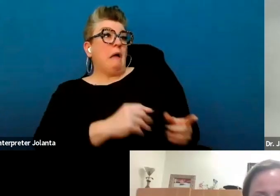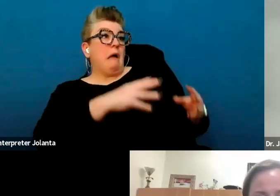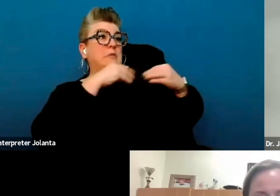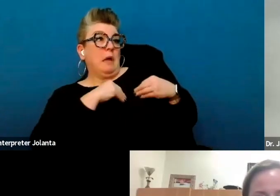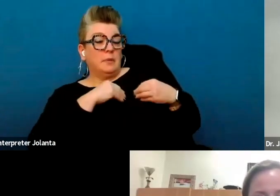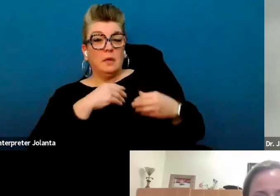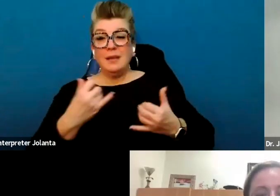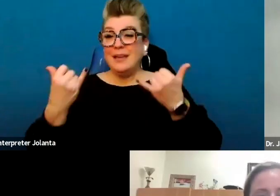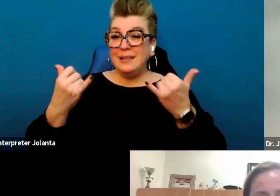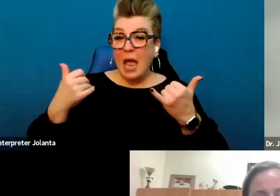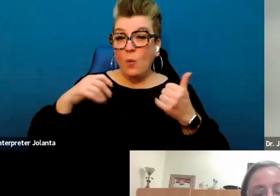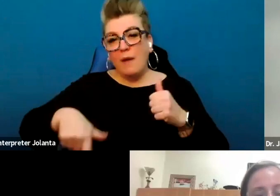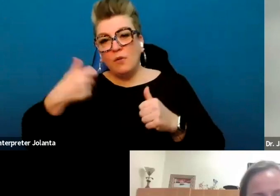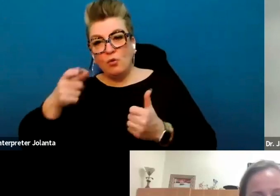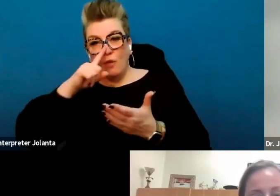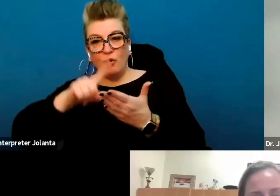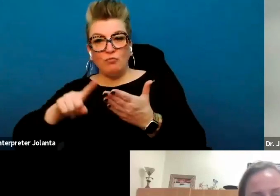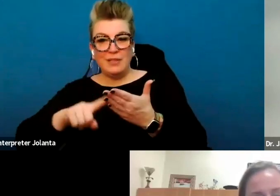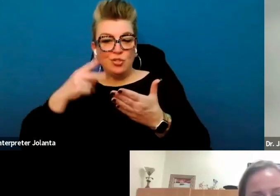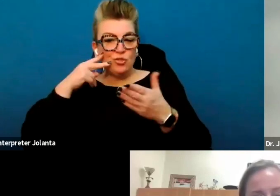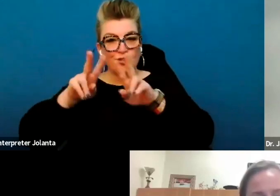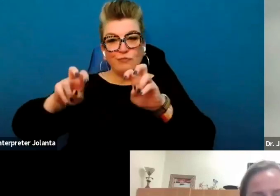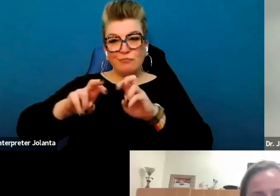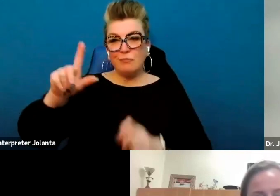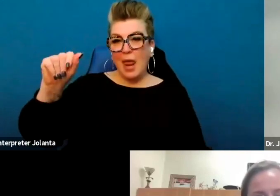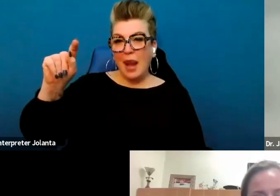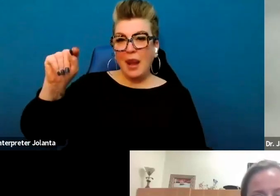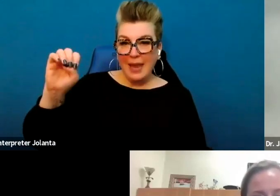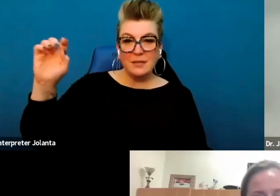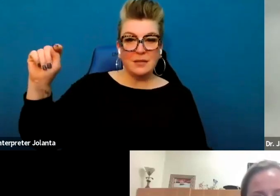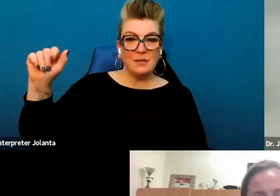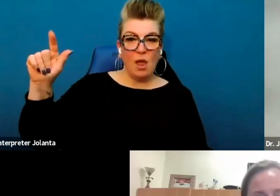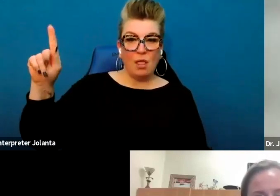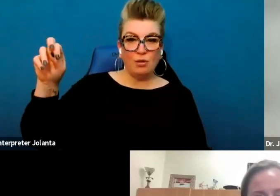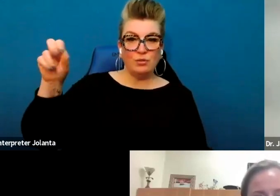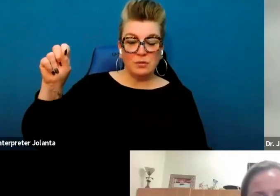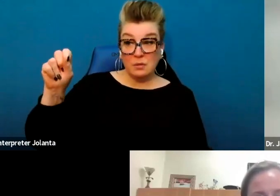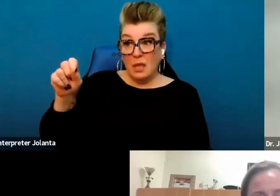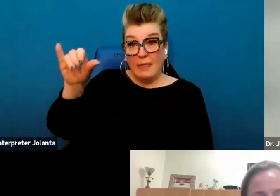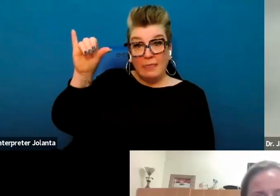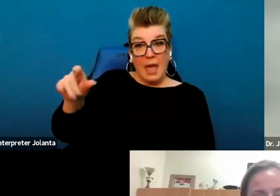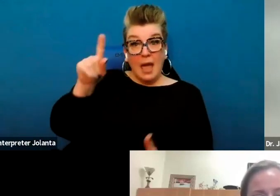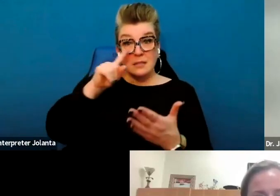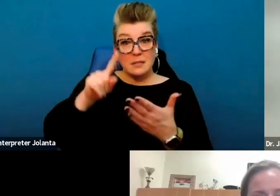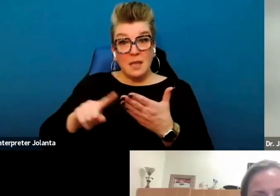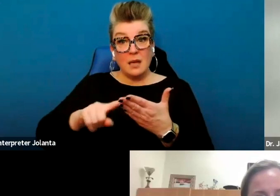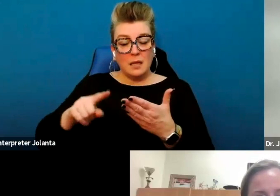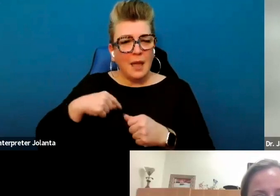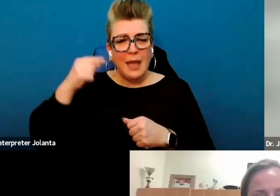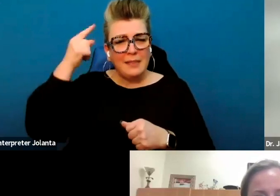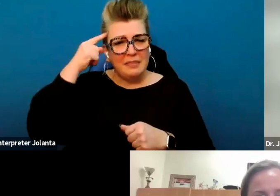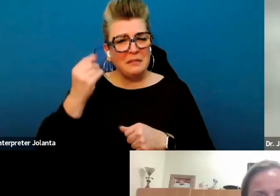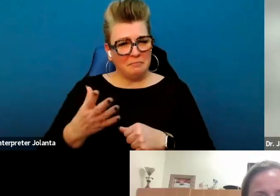looking at late talkers, and in that study, we actually have which I think is a